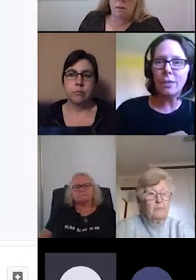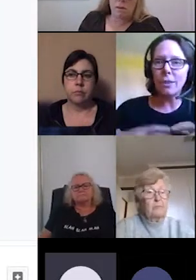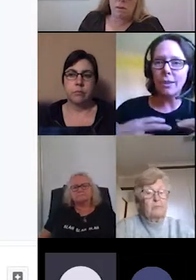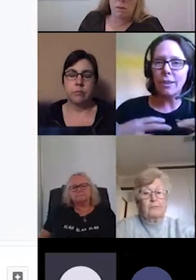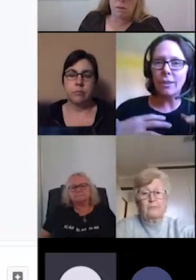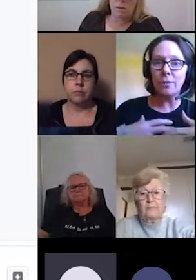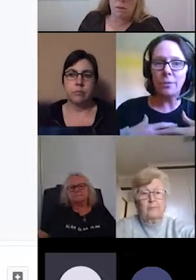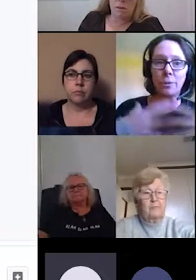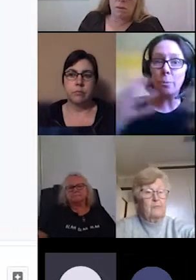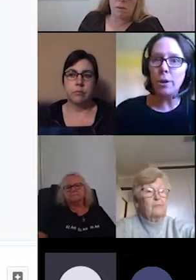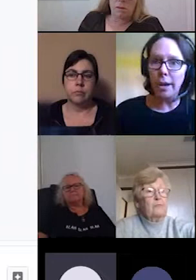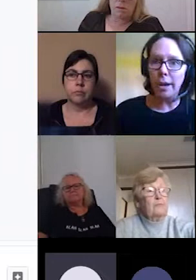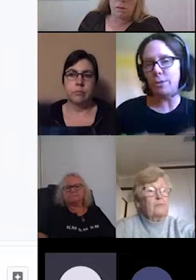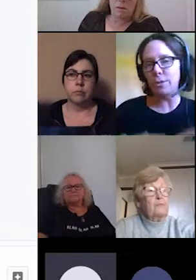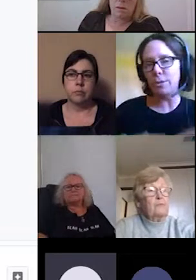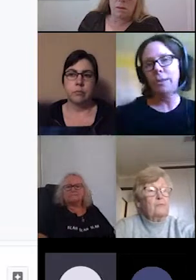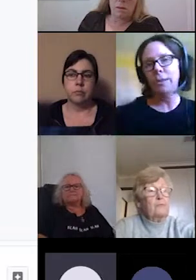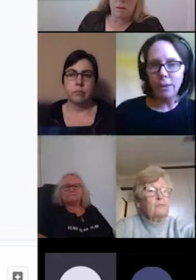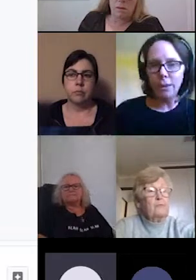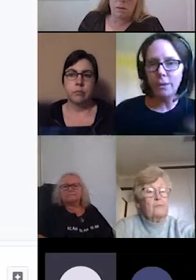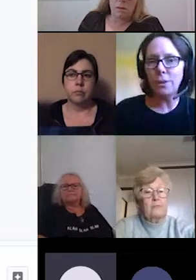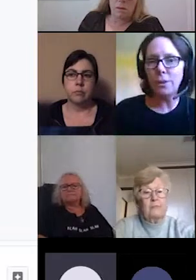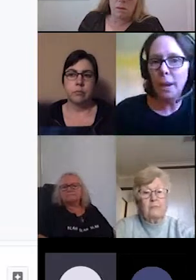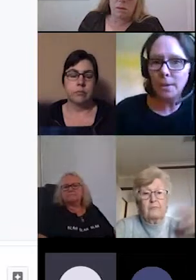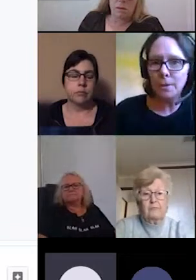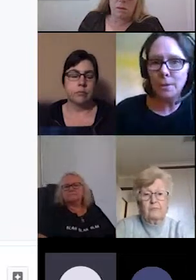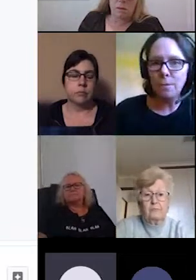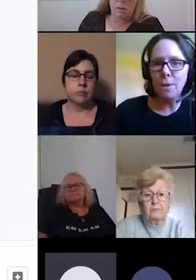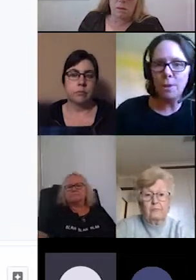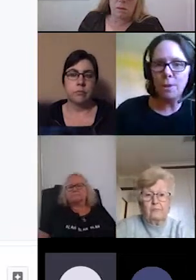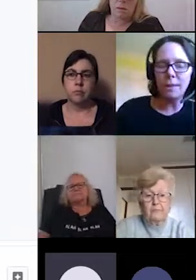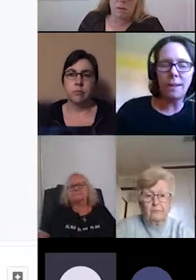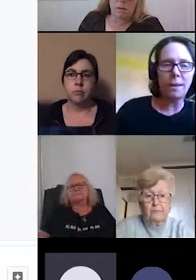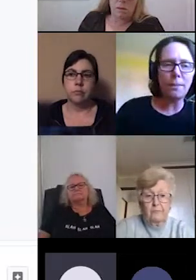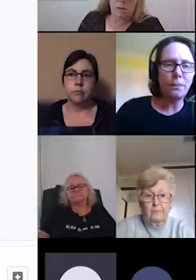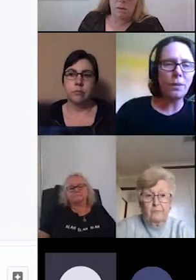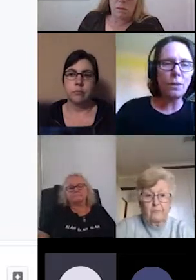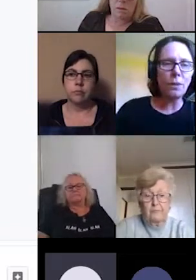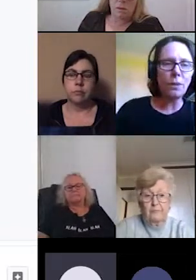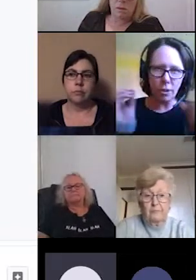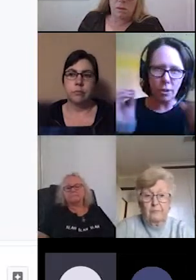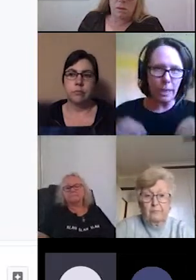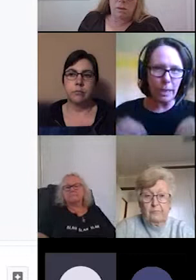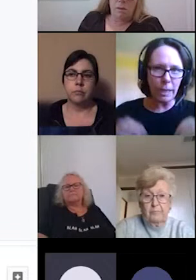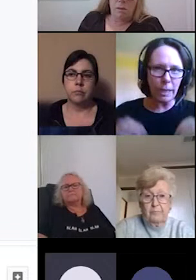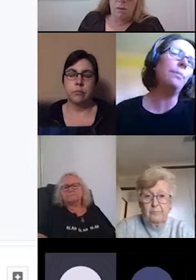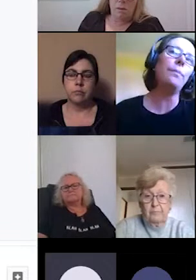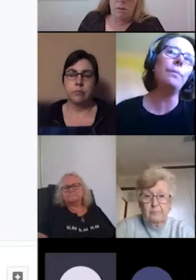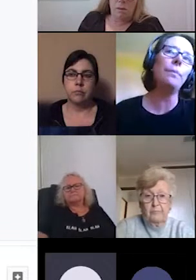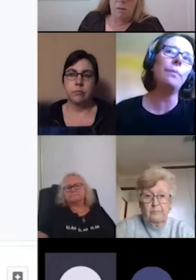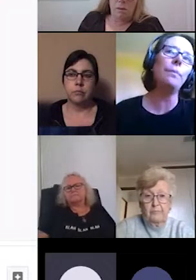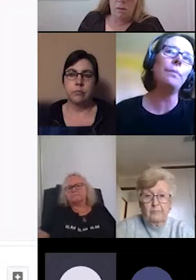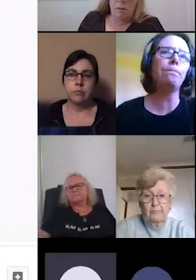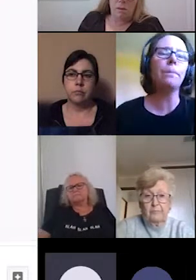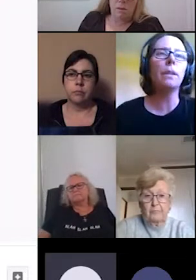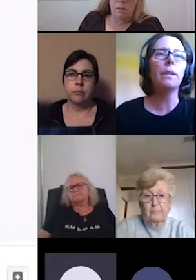to look at a lot of different pronouns or, different types of verbs, those sorts of things. You can pick your